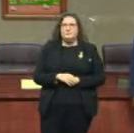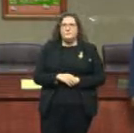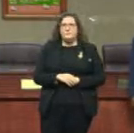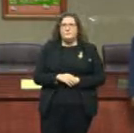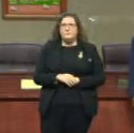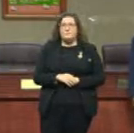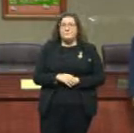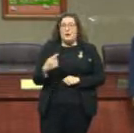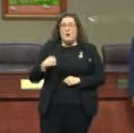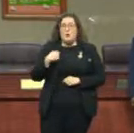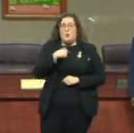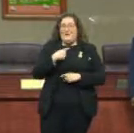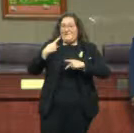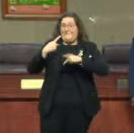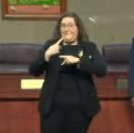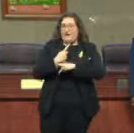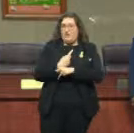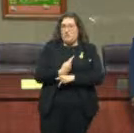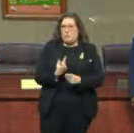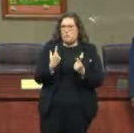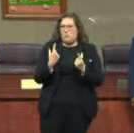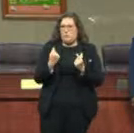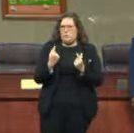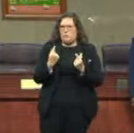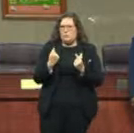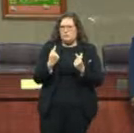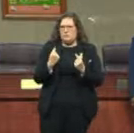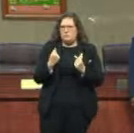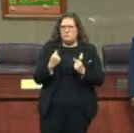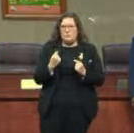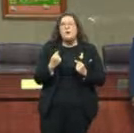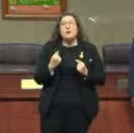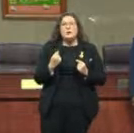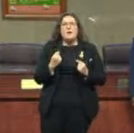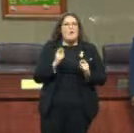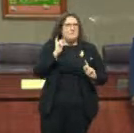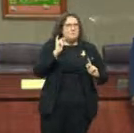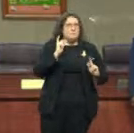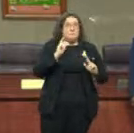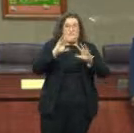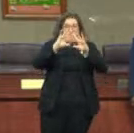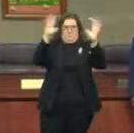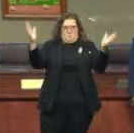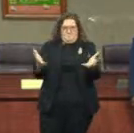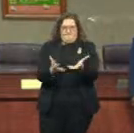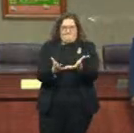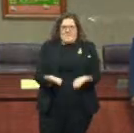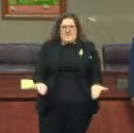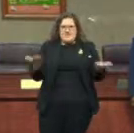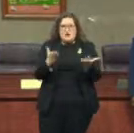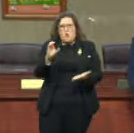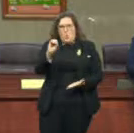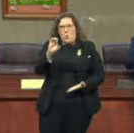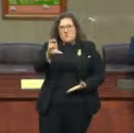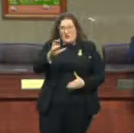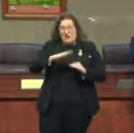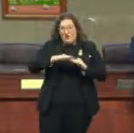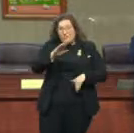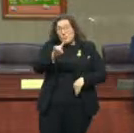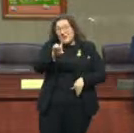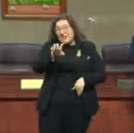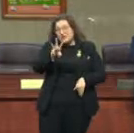What we were able to do was subtract all 65 years old, the entire population, the over 160,000 of the